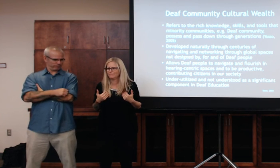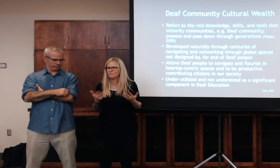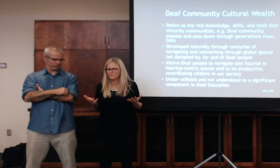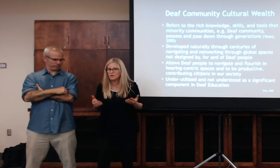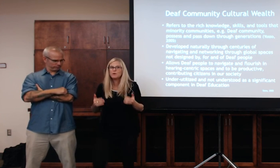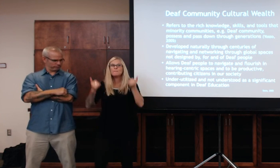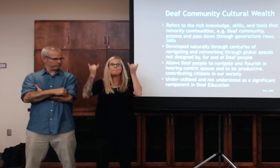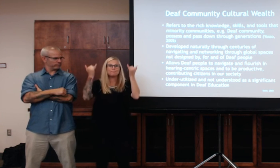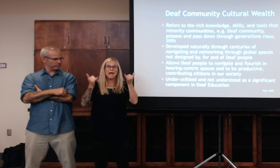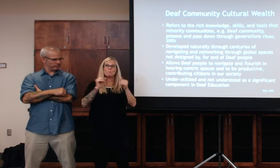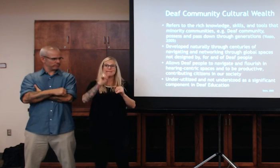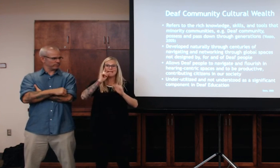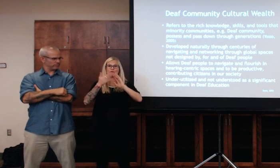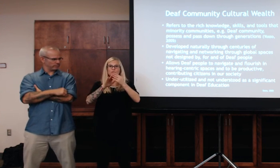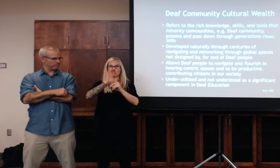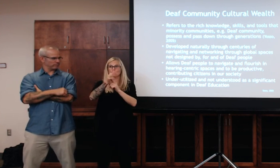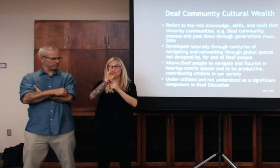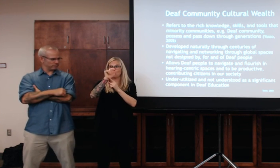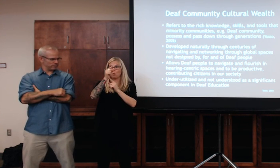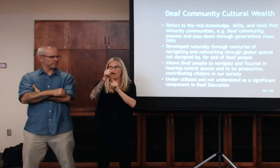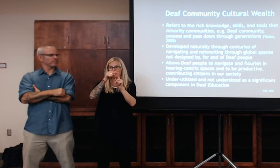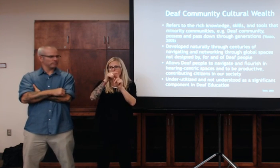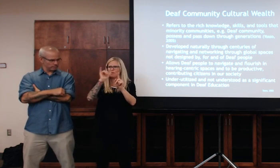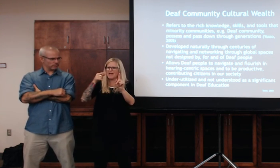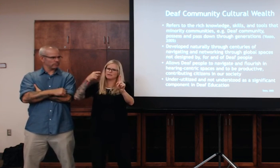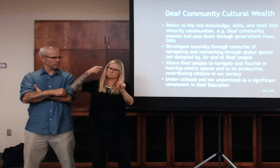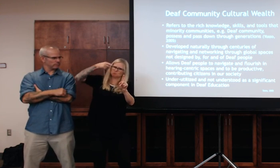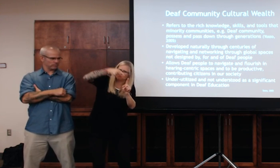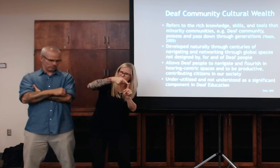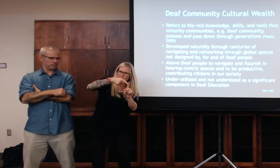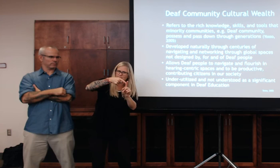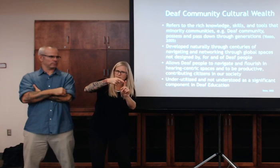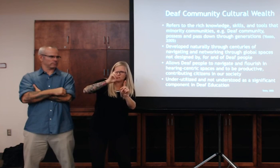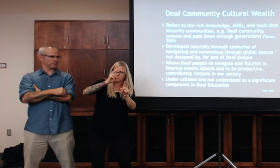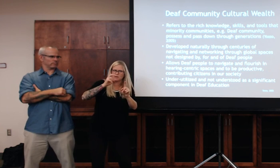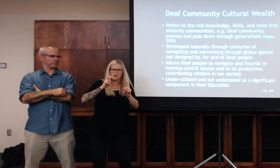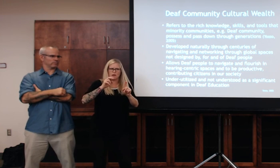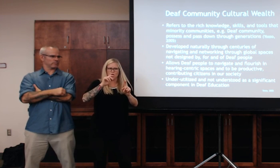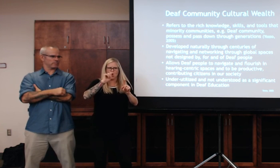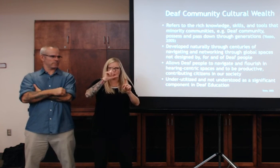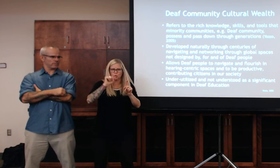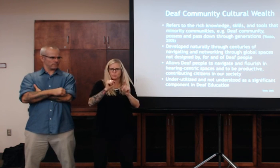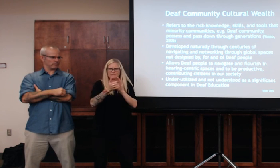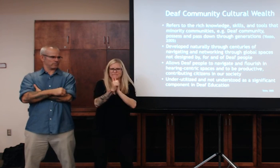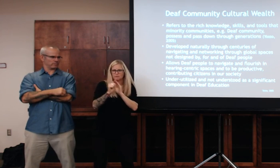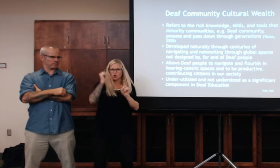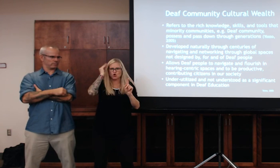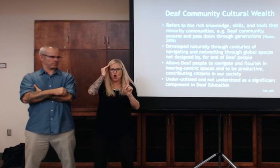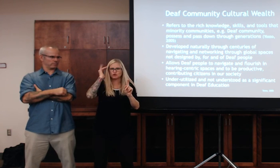there. It is present. Now, the deaf community cultural wealth, that's specific specific tools and